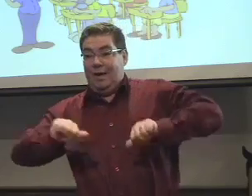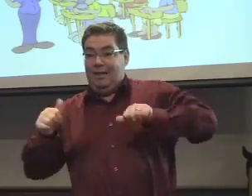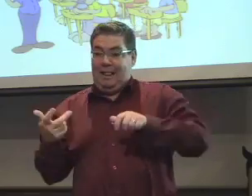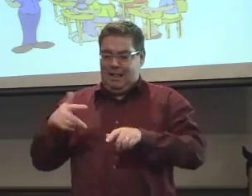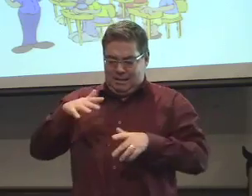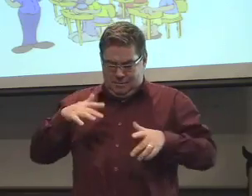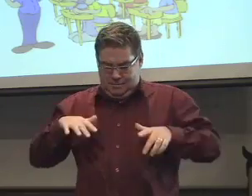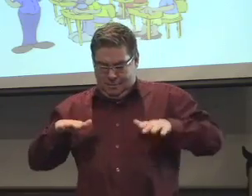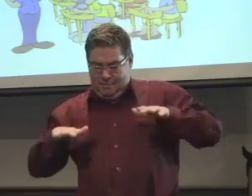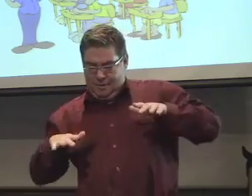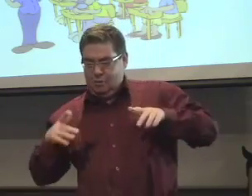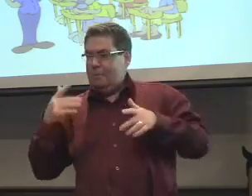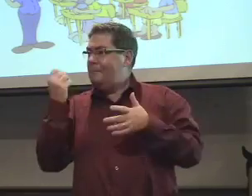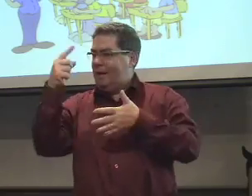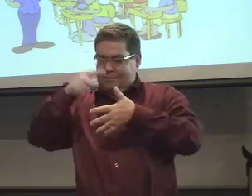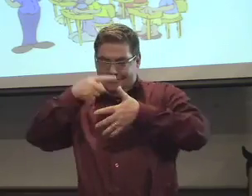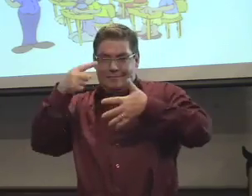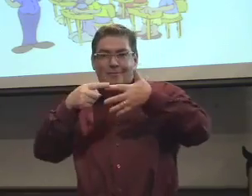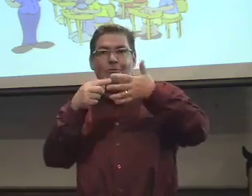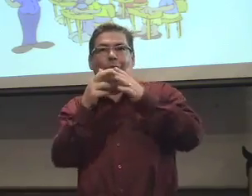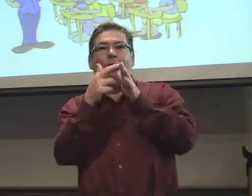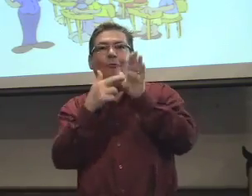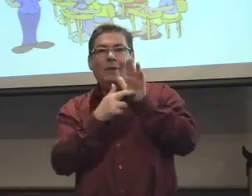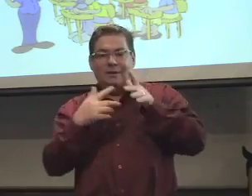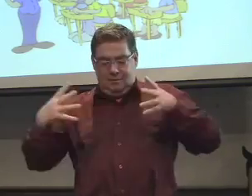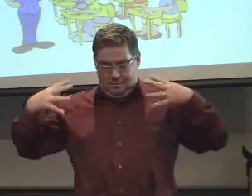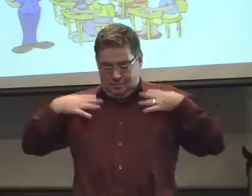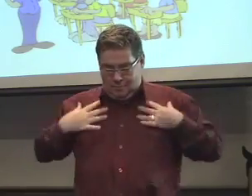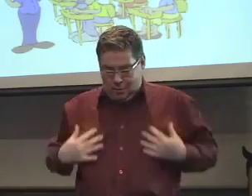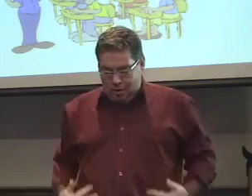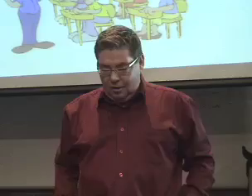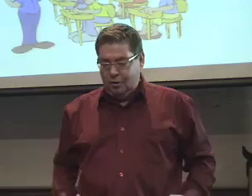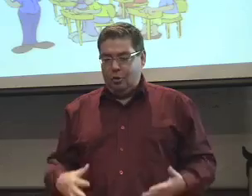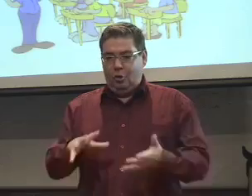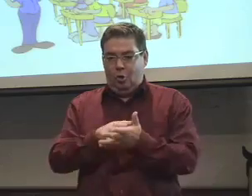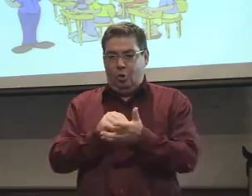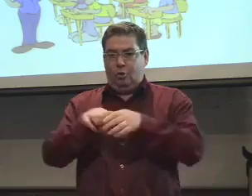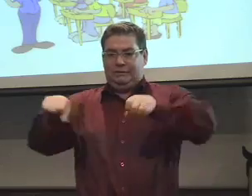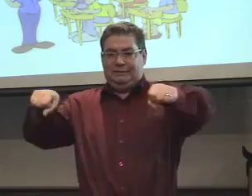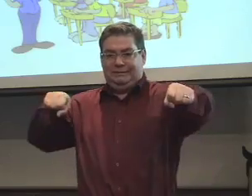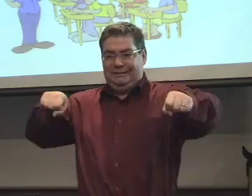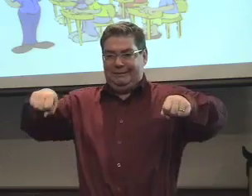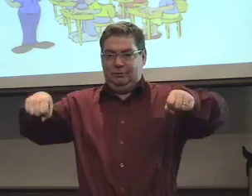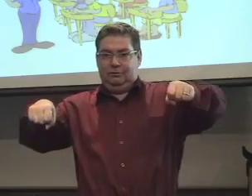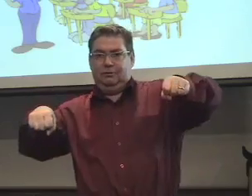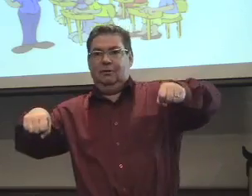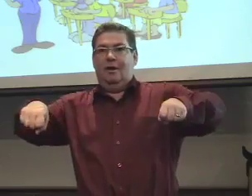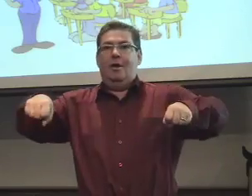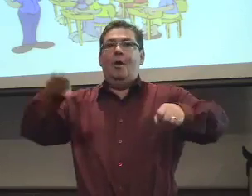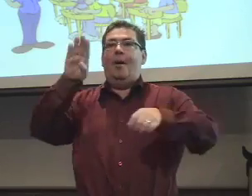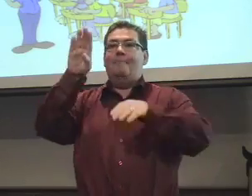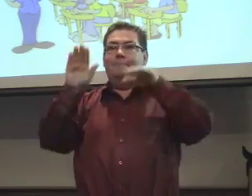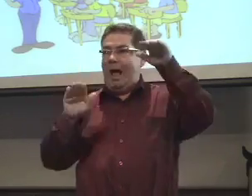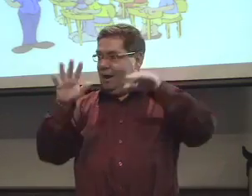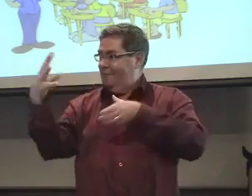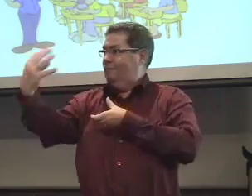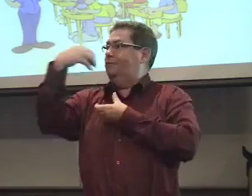have to do all these things that are integrated. You have to learn how to steer. You have to learn how to balance. You have to learn how to